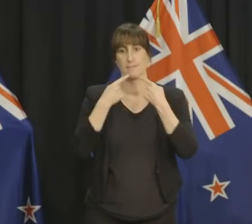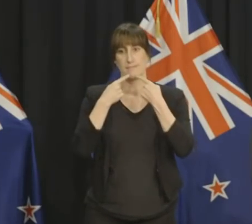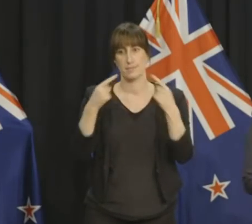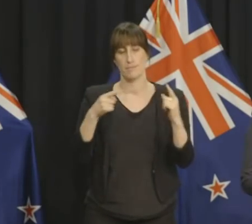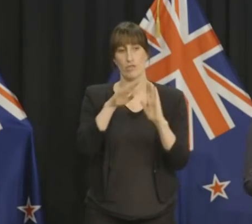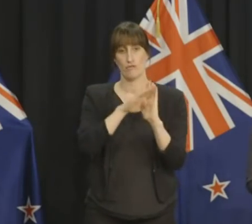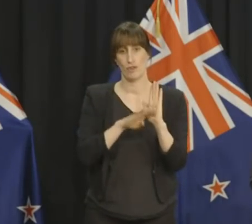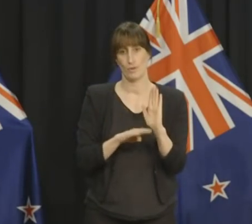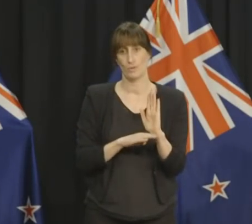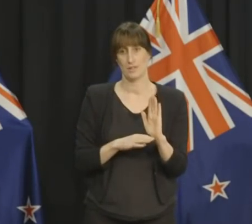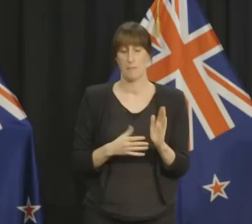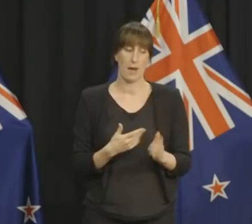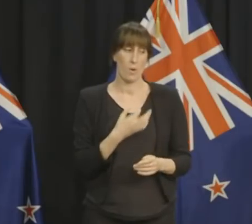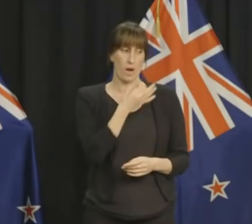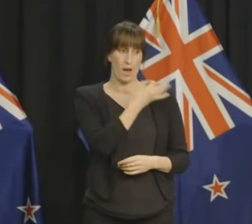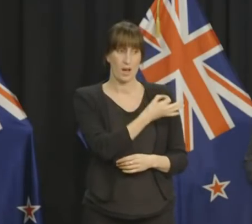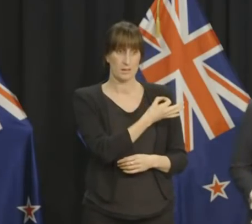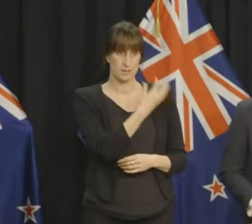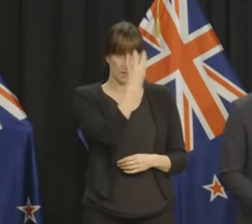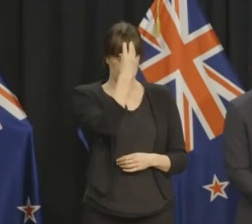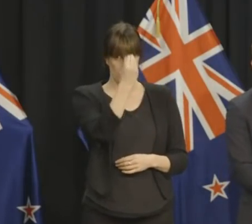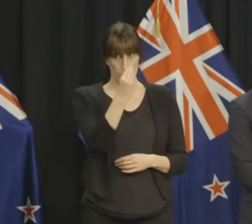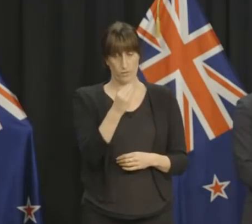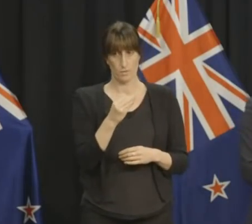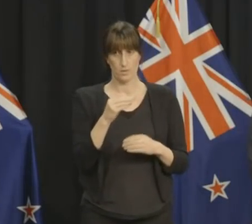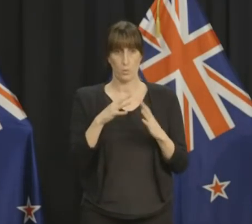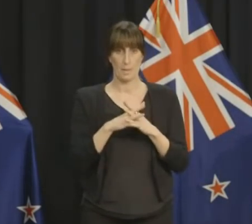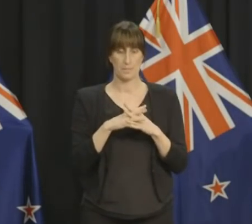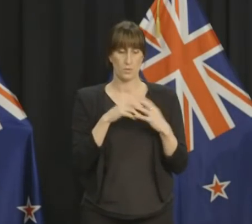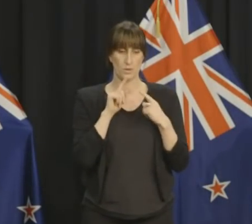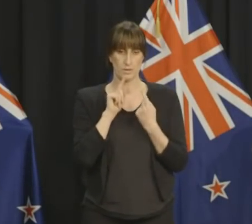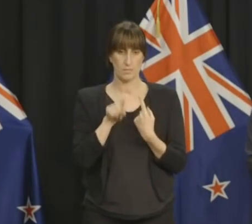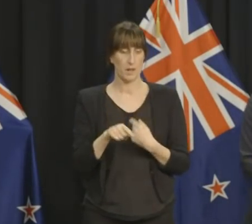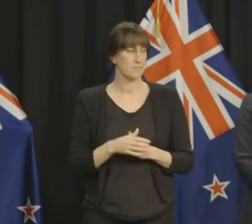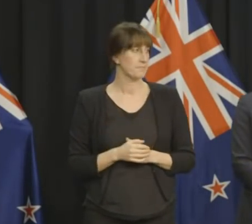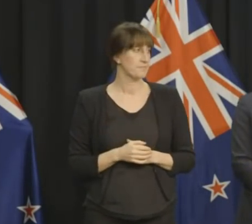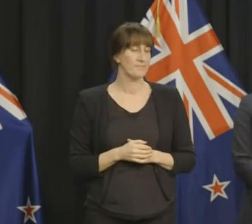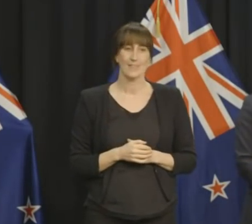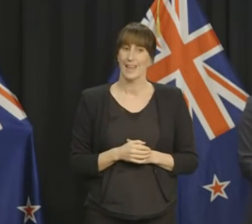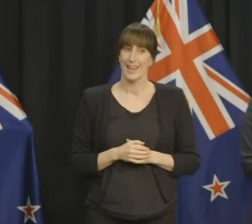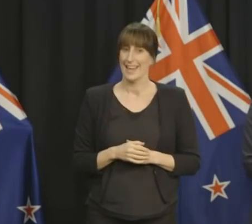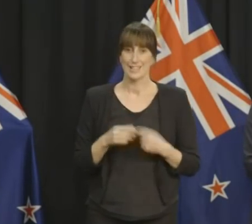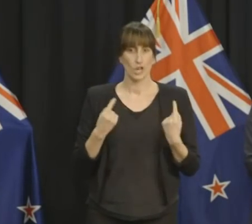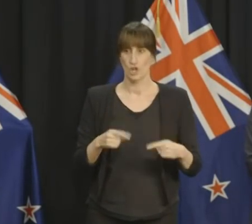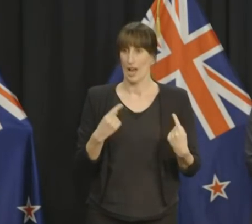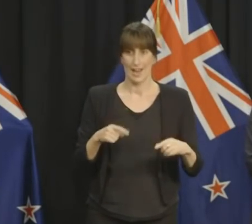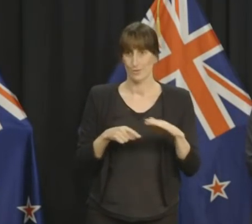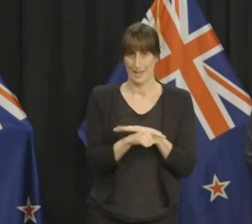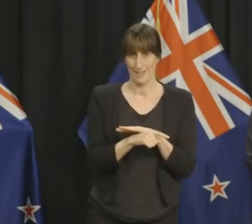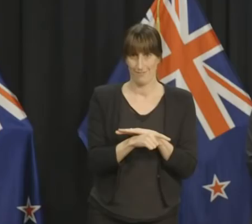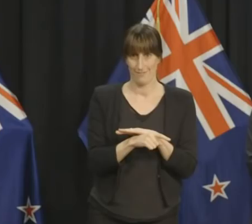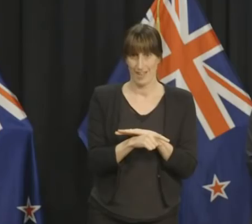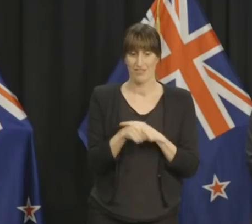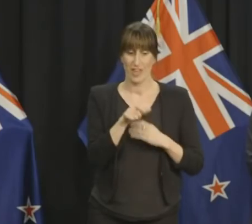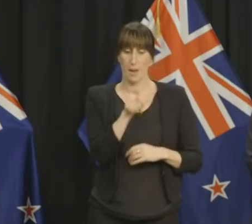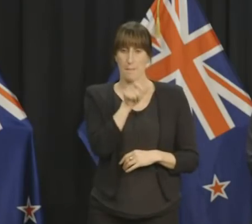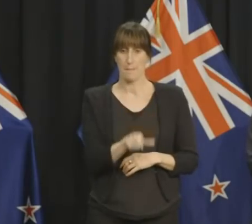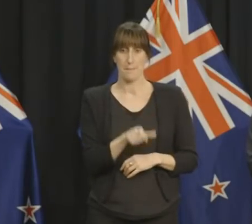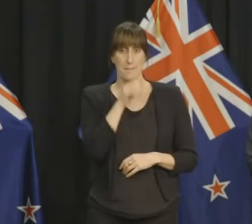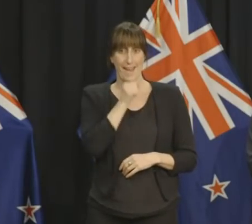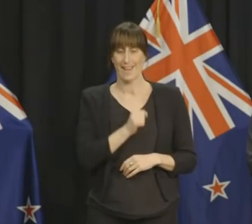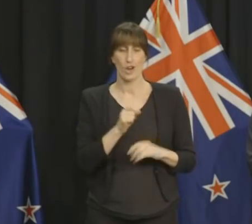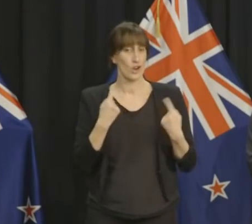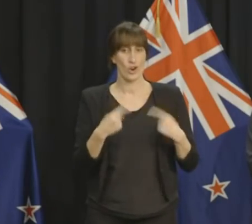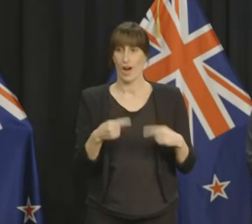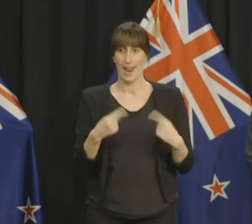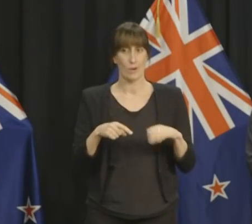But again, I'll ask Air Commodore Webb to comment on that. Perhaps I'll just at the start, he wasn't allowed to leave. When our guests or returnees arrive